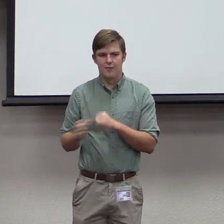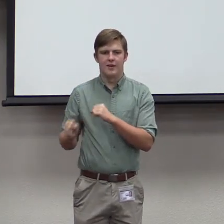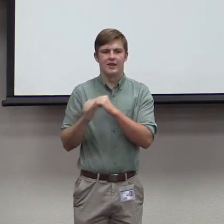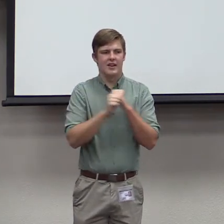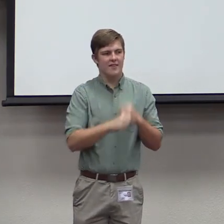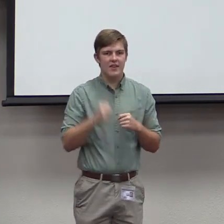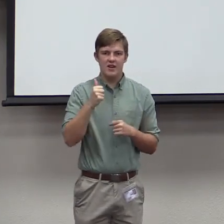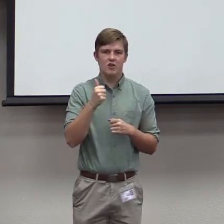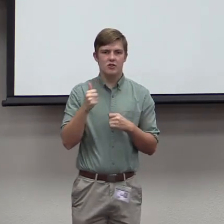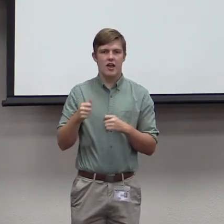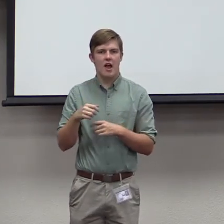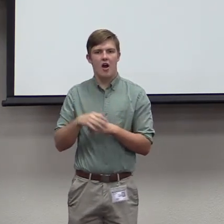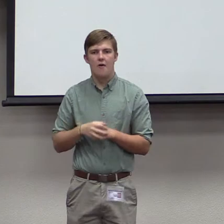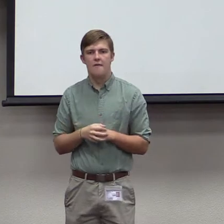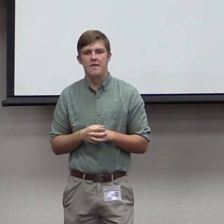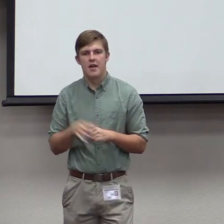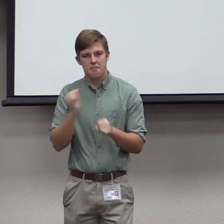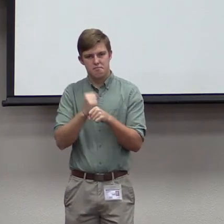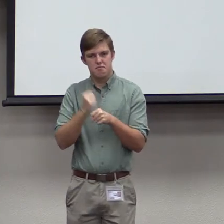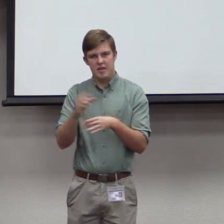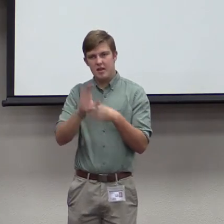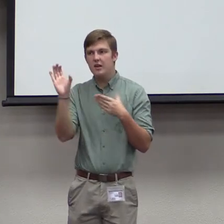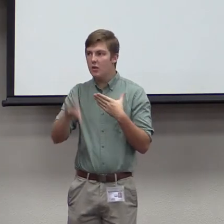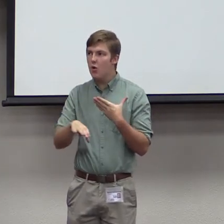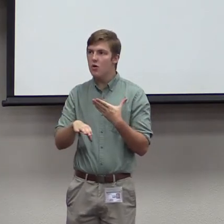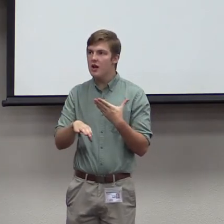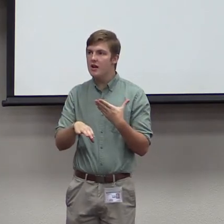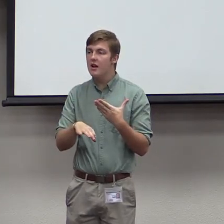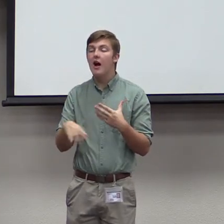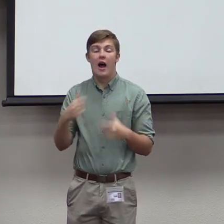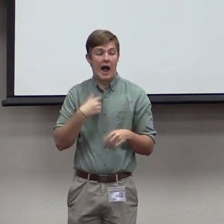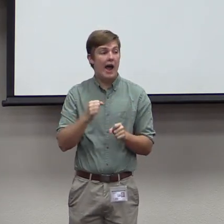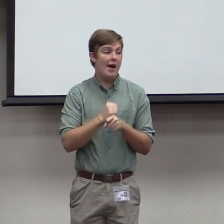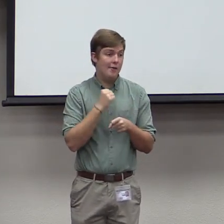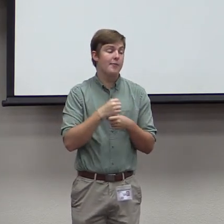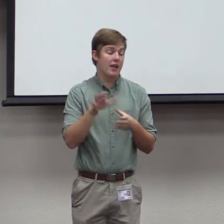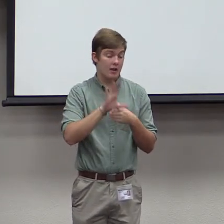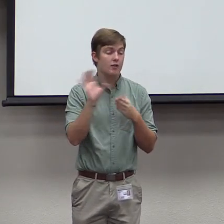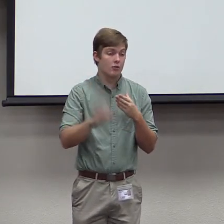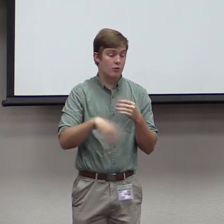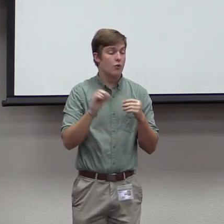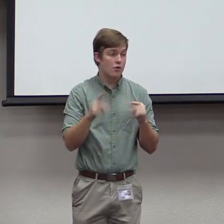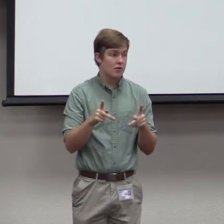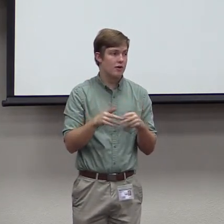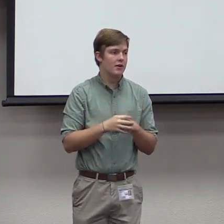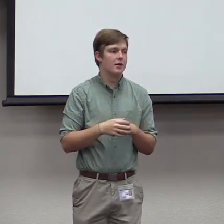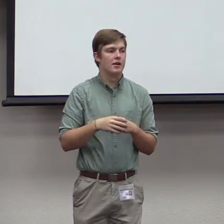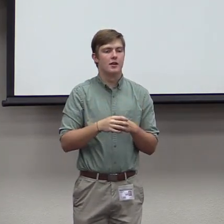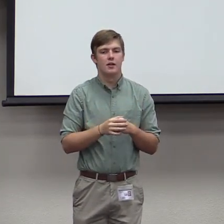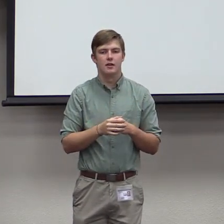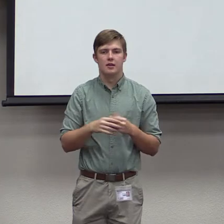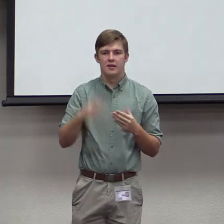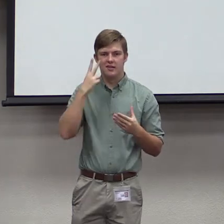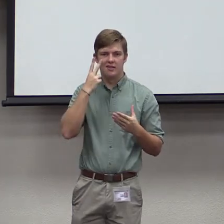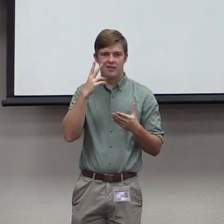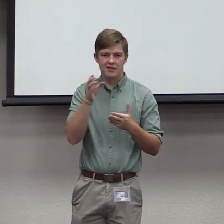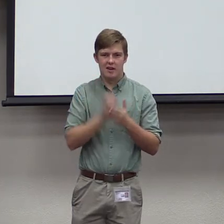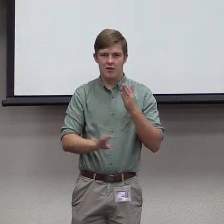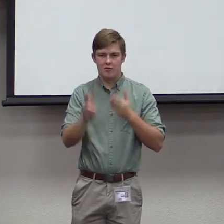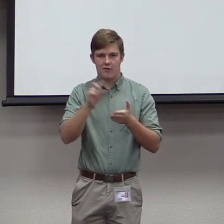yourself, Stephen. Make a conclusion. I'm going to make a conclusion, all right. Look over at 7 and 51.